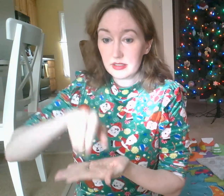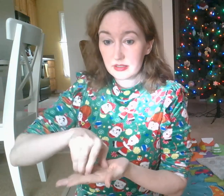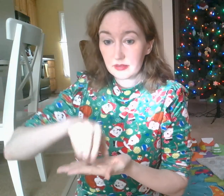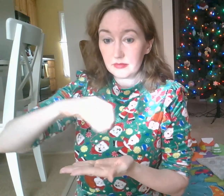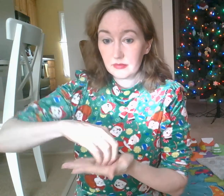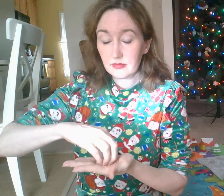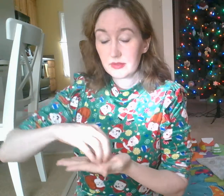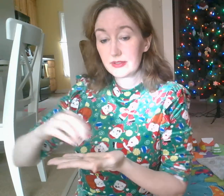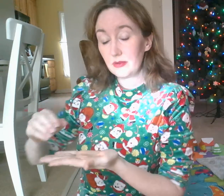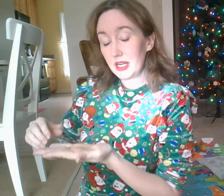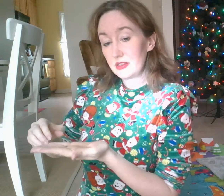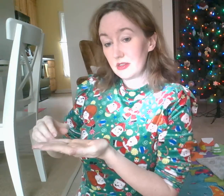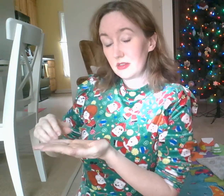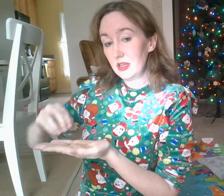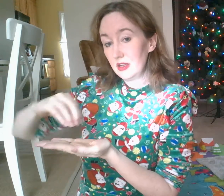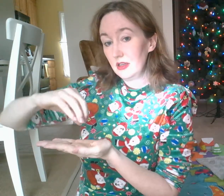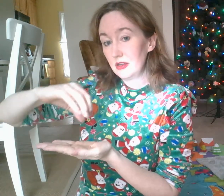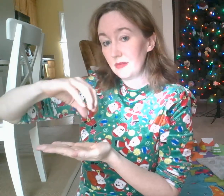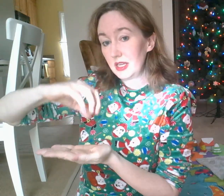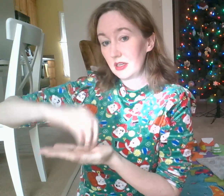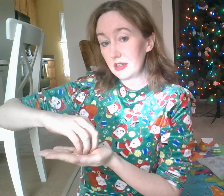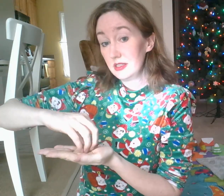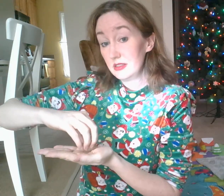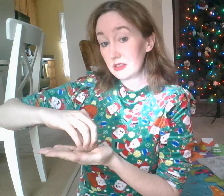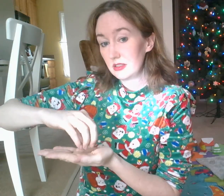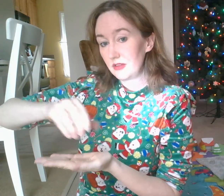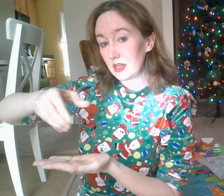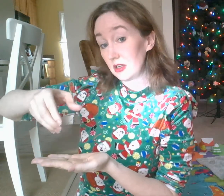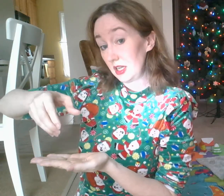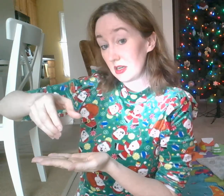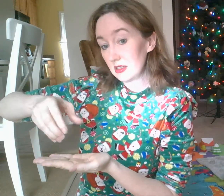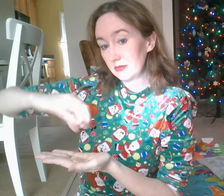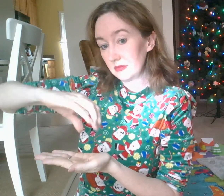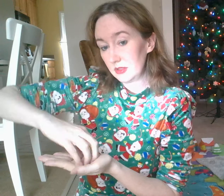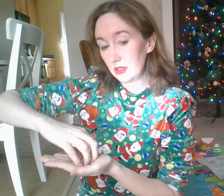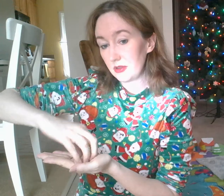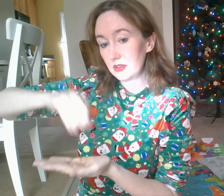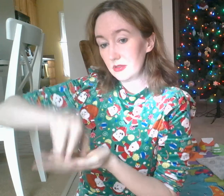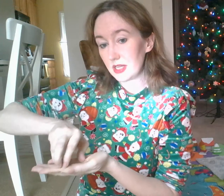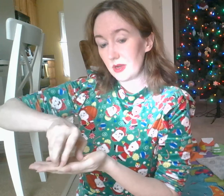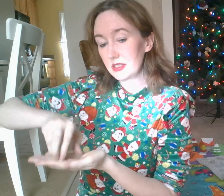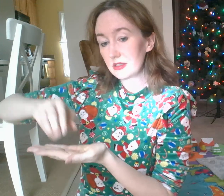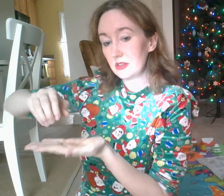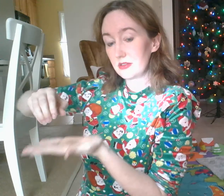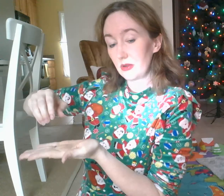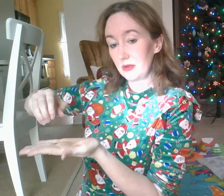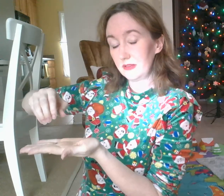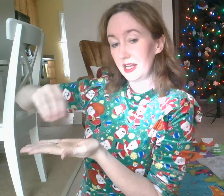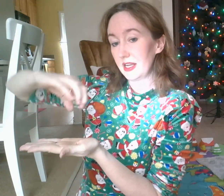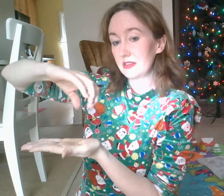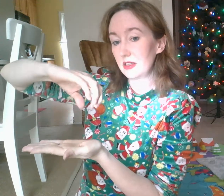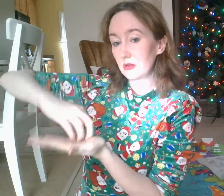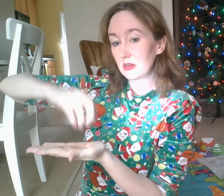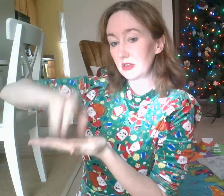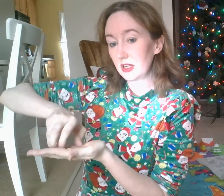Cookies. So imagine you're making cookies and you've got a cookie cutter. You go do that twice. Just hold a flat hand and go, kind